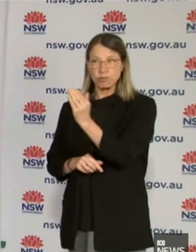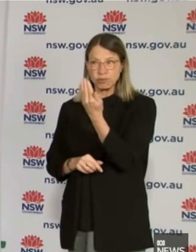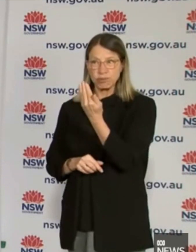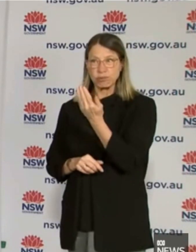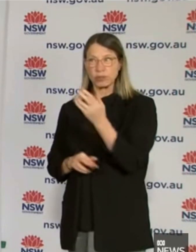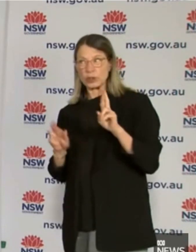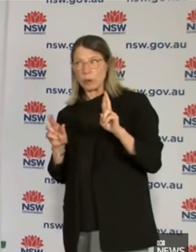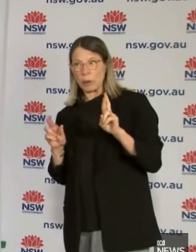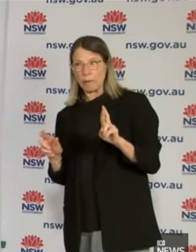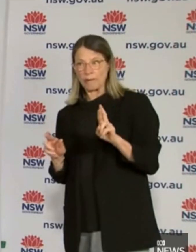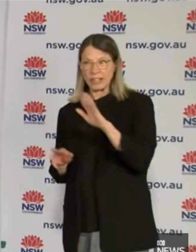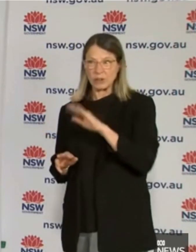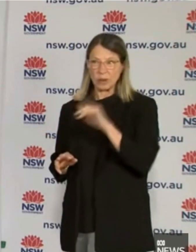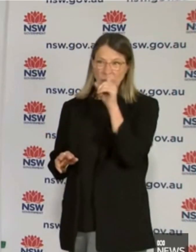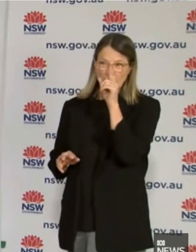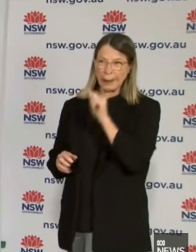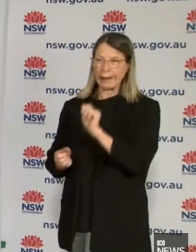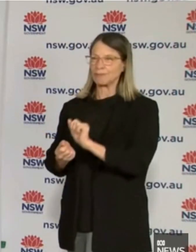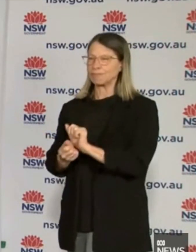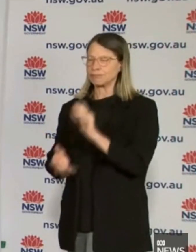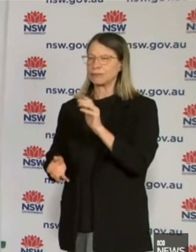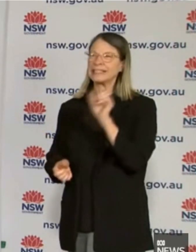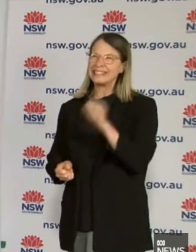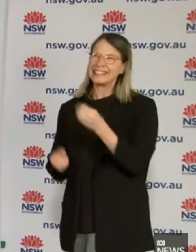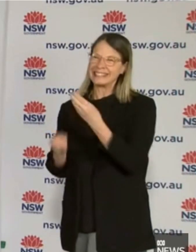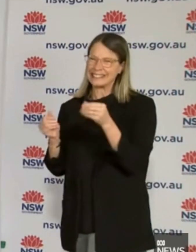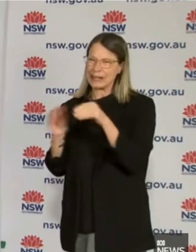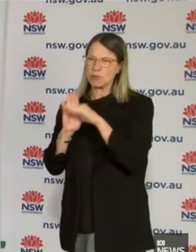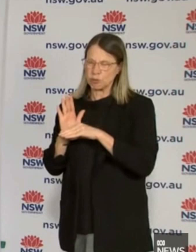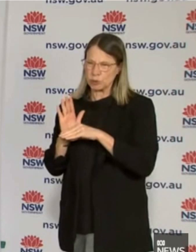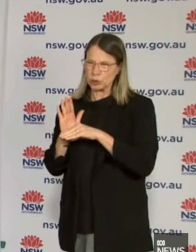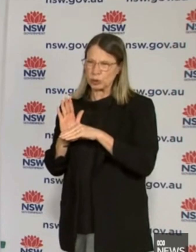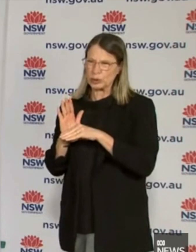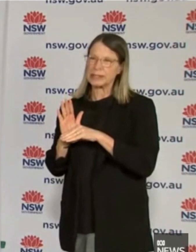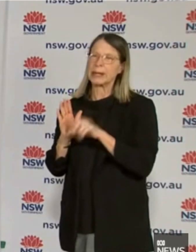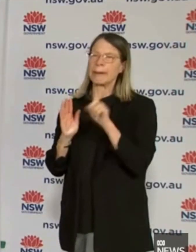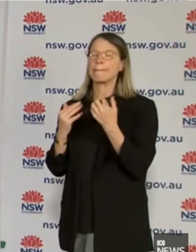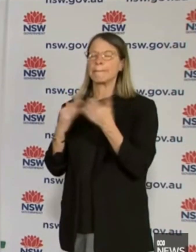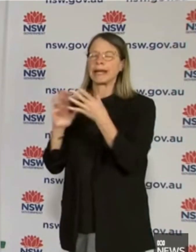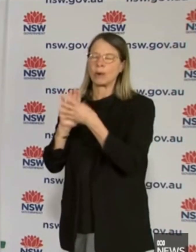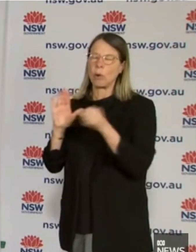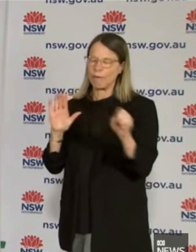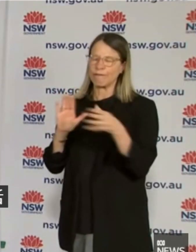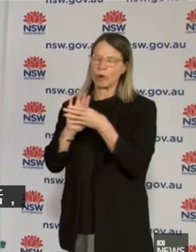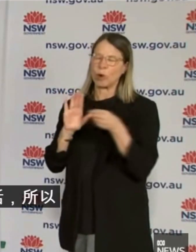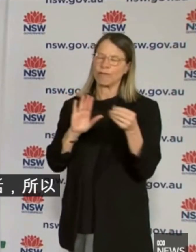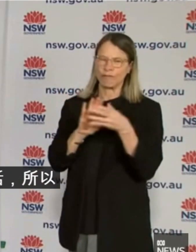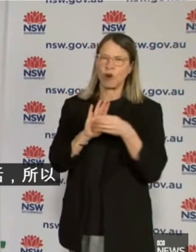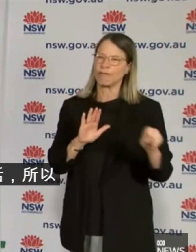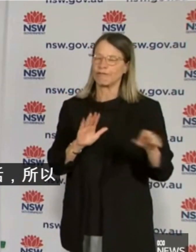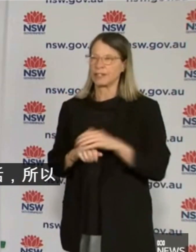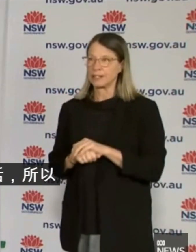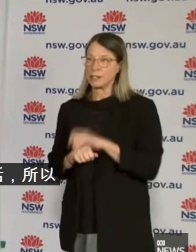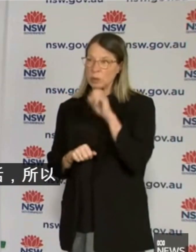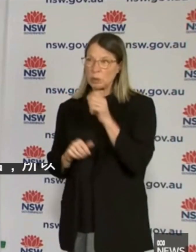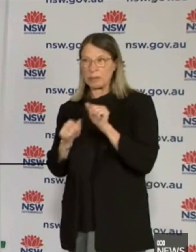able to effectively cut loose. There are going to be some restrictions, but we're going to be able to actually have a much better life in the next few weeks. So it's looking pretty